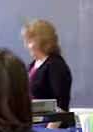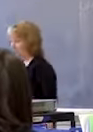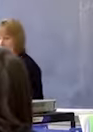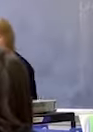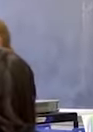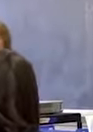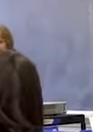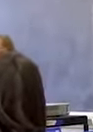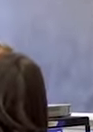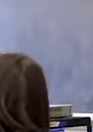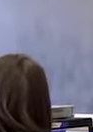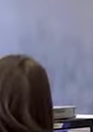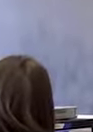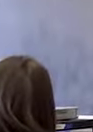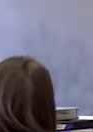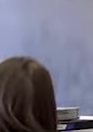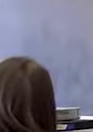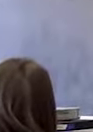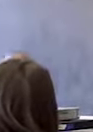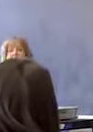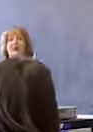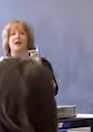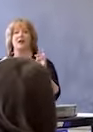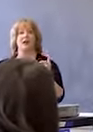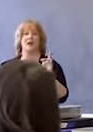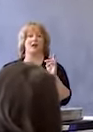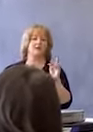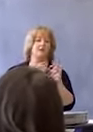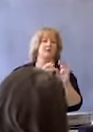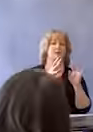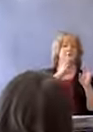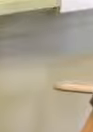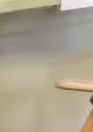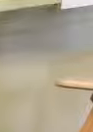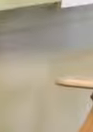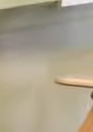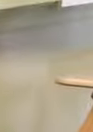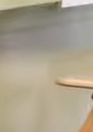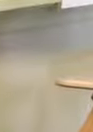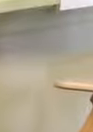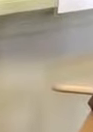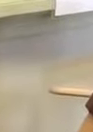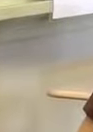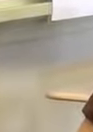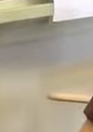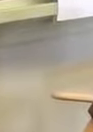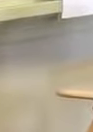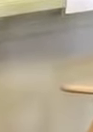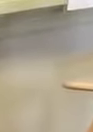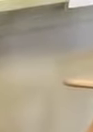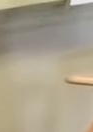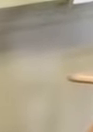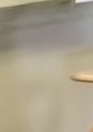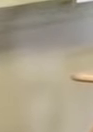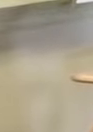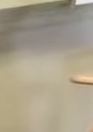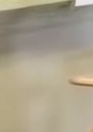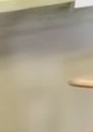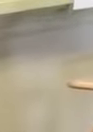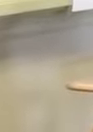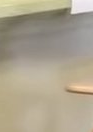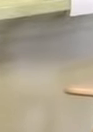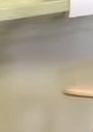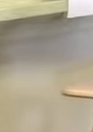the information and where the information is actually coming from. If there is too much of a gap, this can cause a